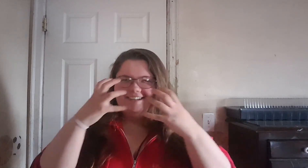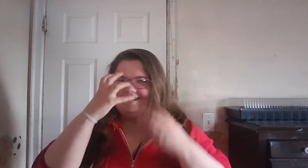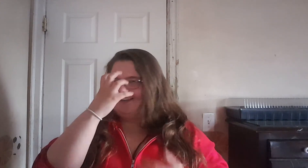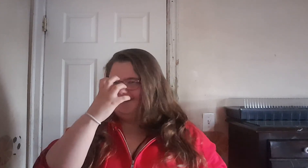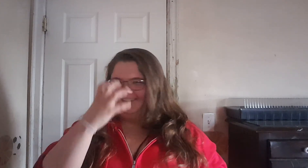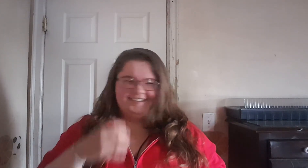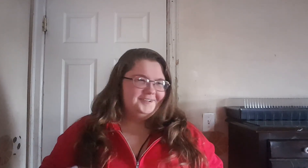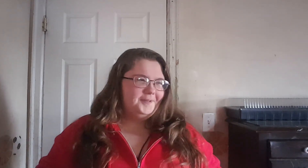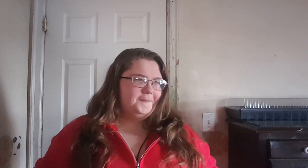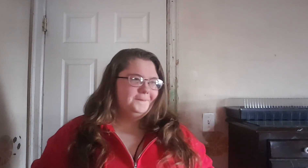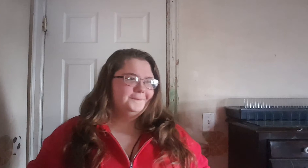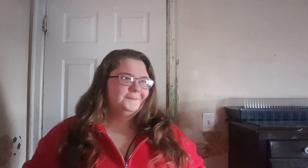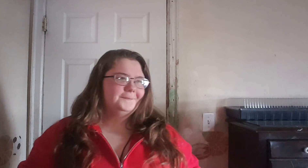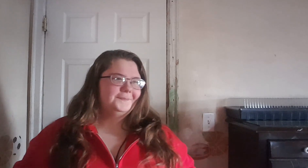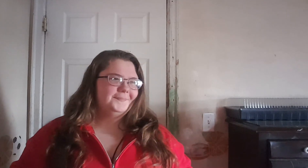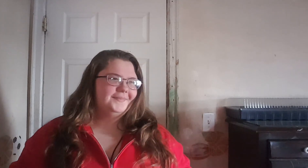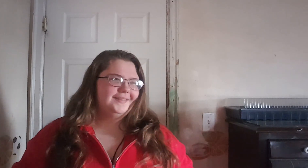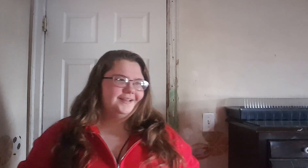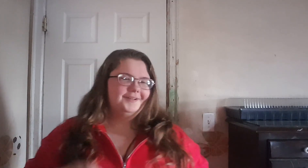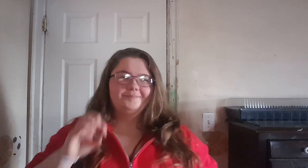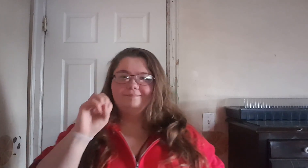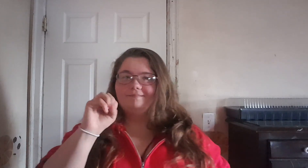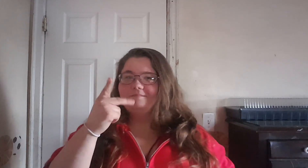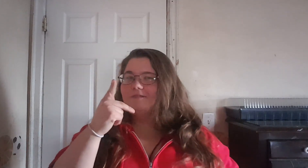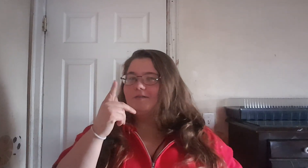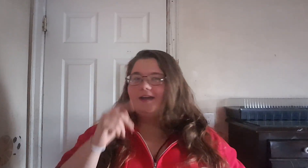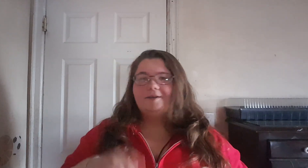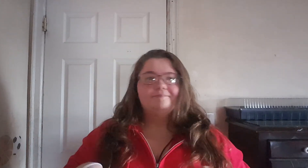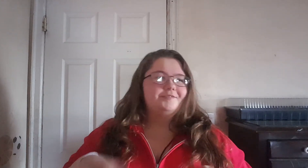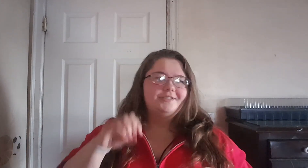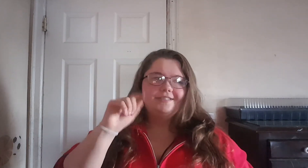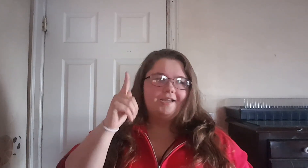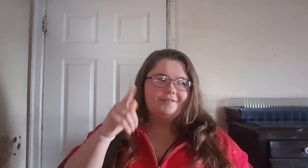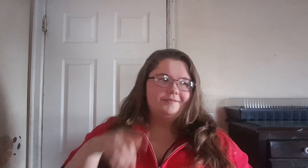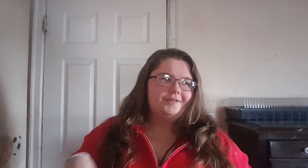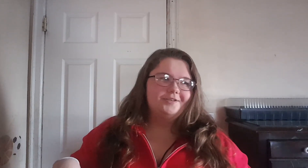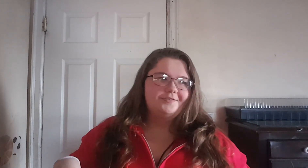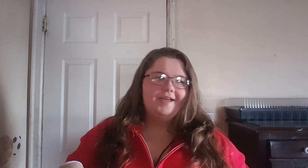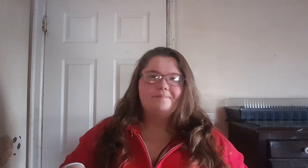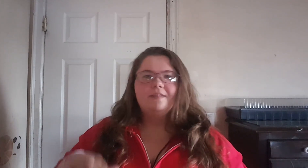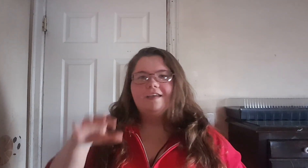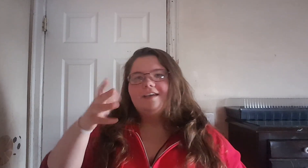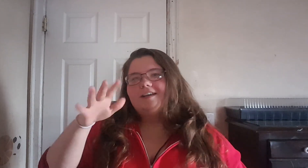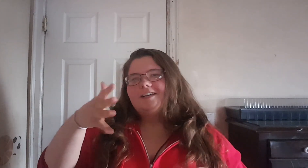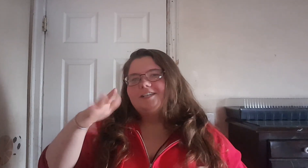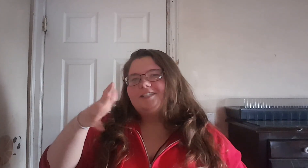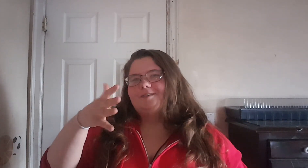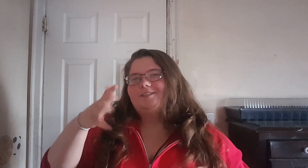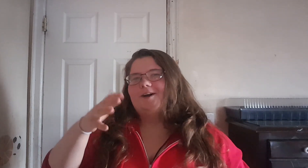angry angry angry um okay just sign what is okay so so